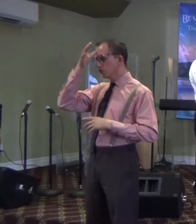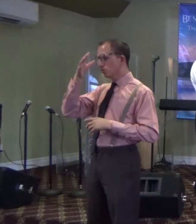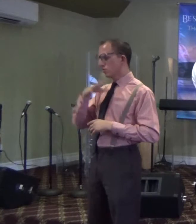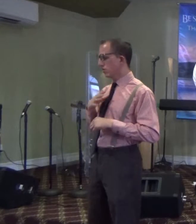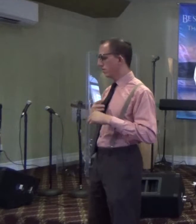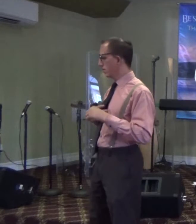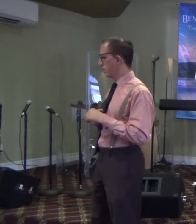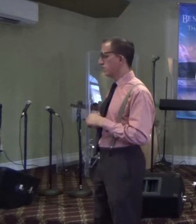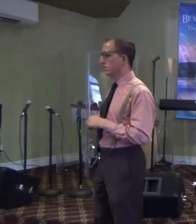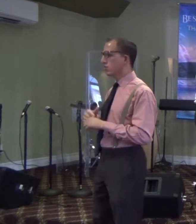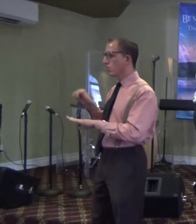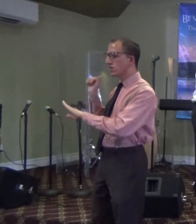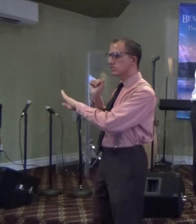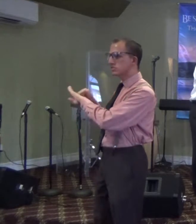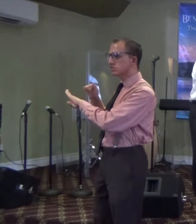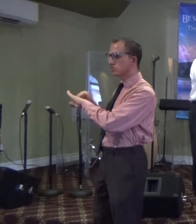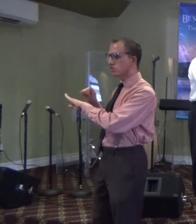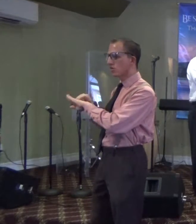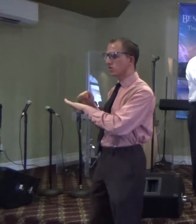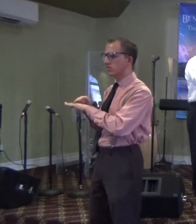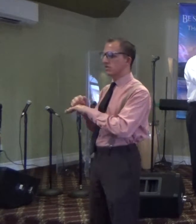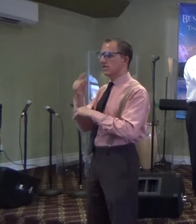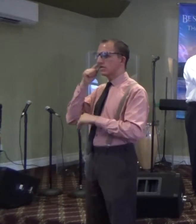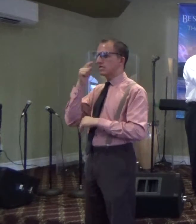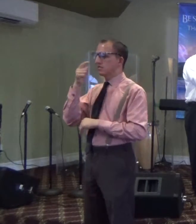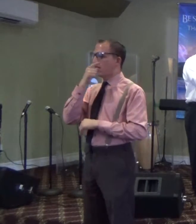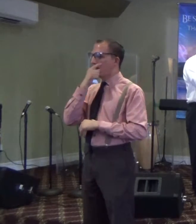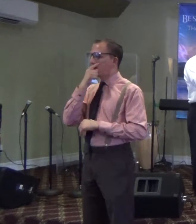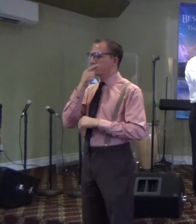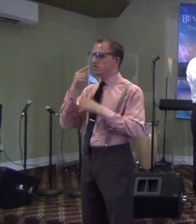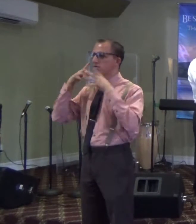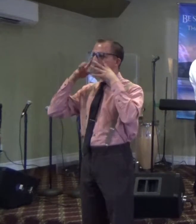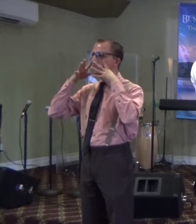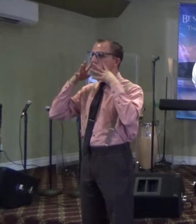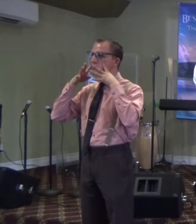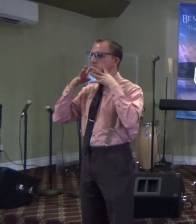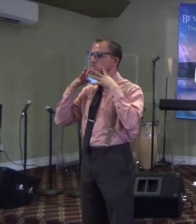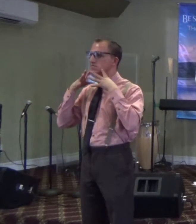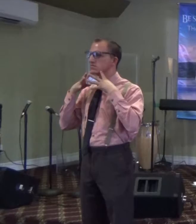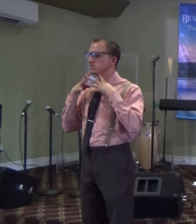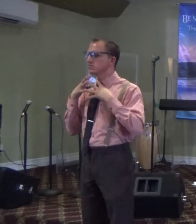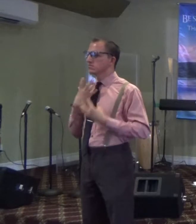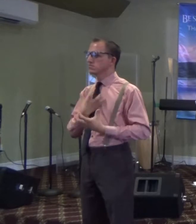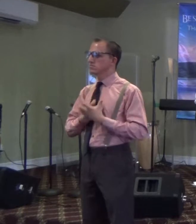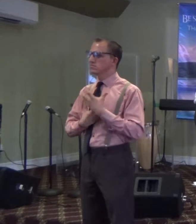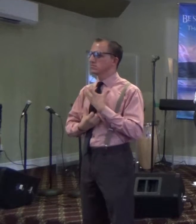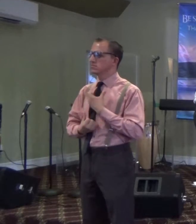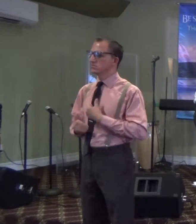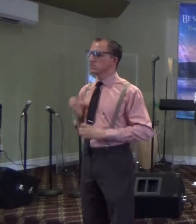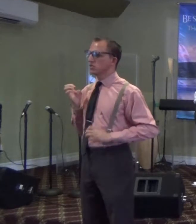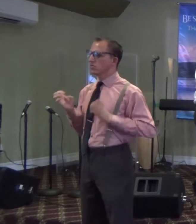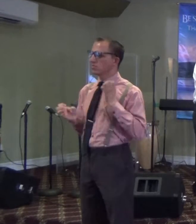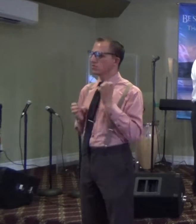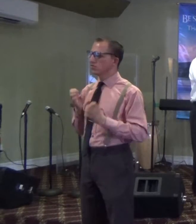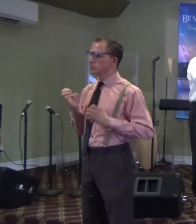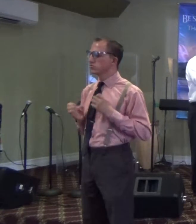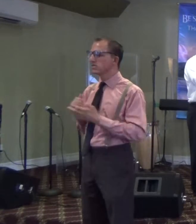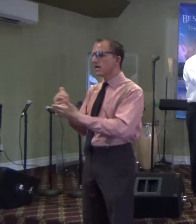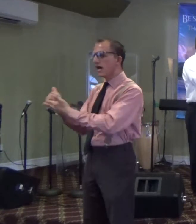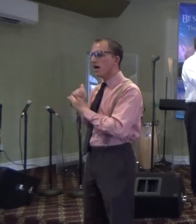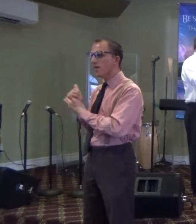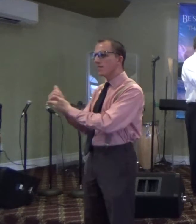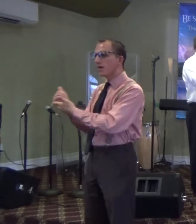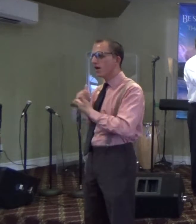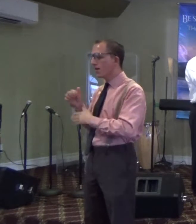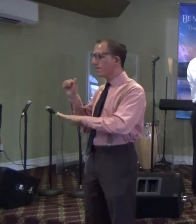que with some estaban, eyes me decían la that were telling me the condition, emocional. emotional Me condition. decía, por favor, He said,